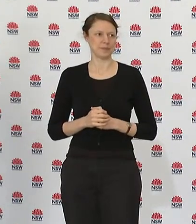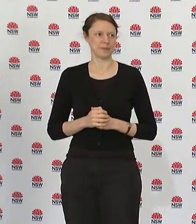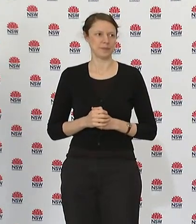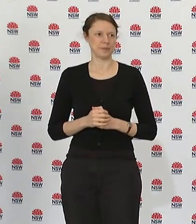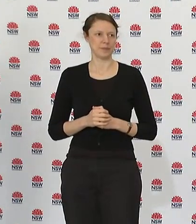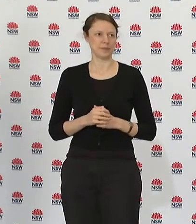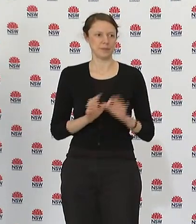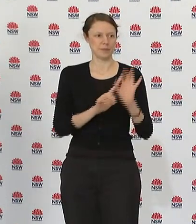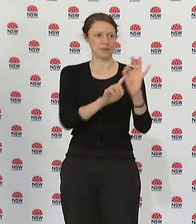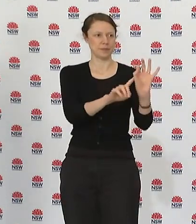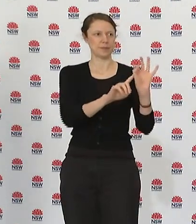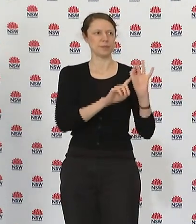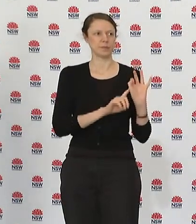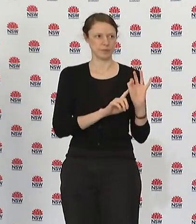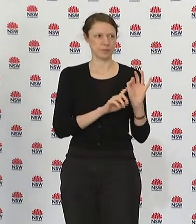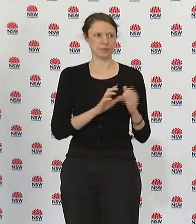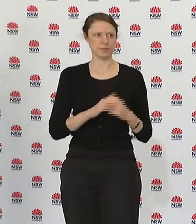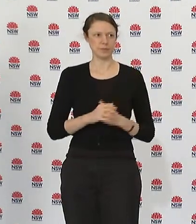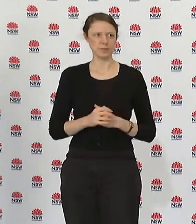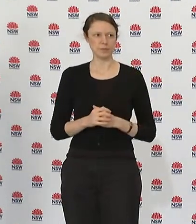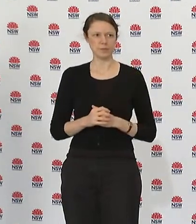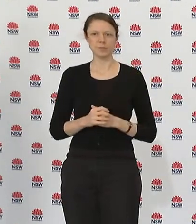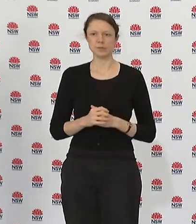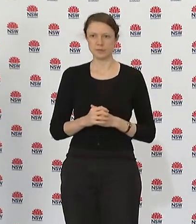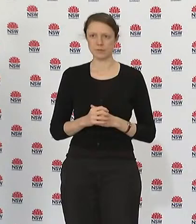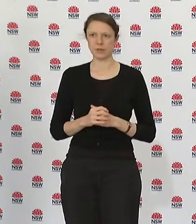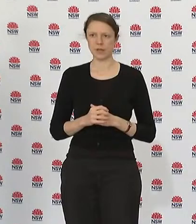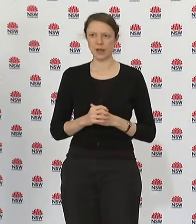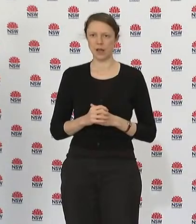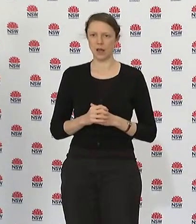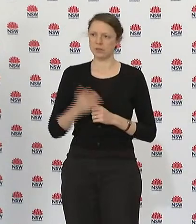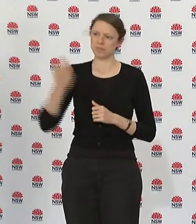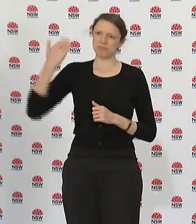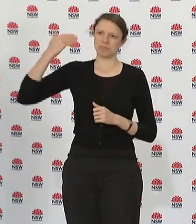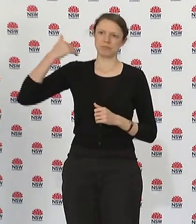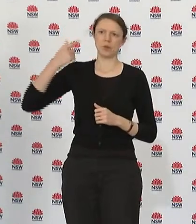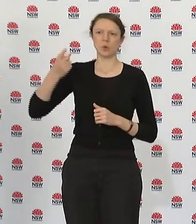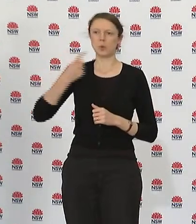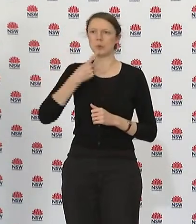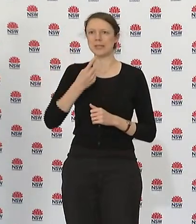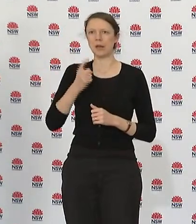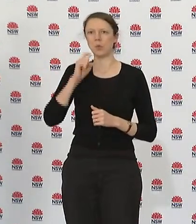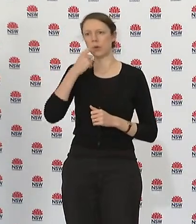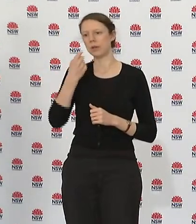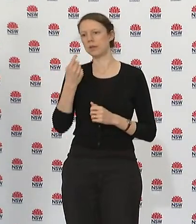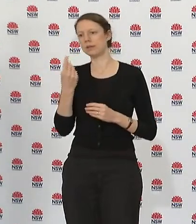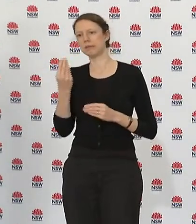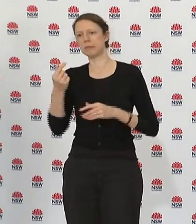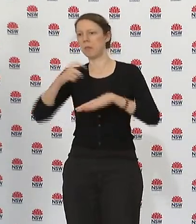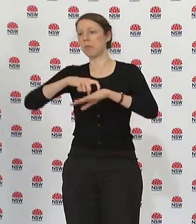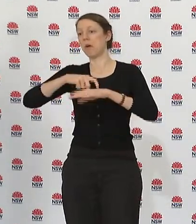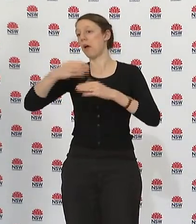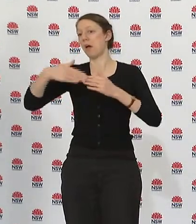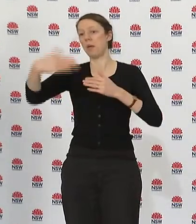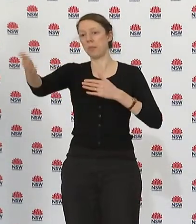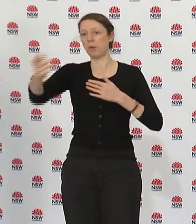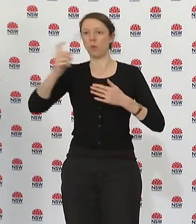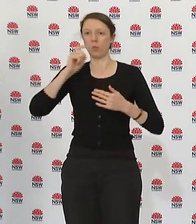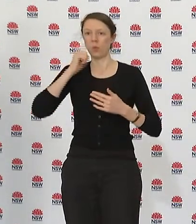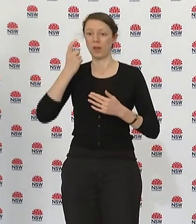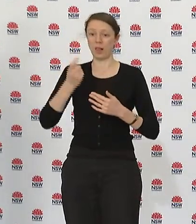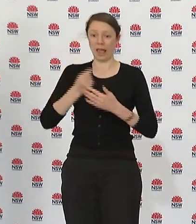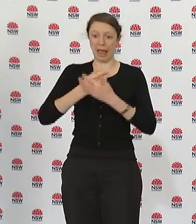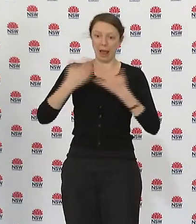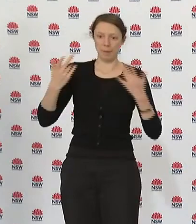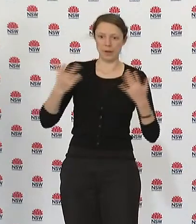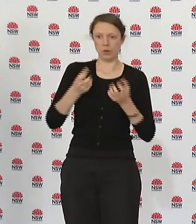we'll get to the point where we stop counting infection numbers but hospital numbers. I know we're not there yet, but when do we get then? Well, as I said, we get